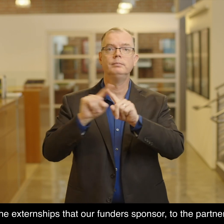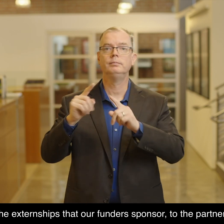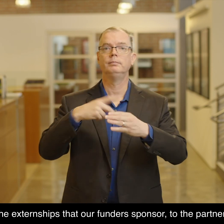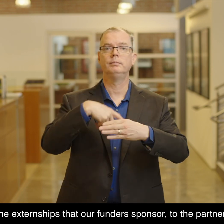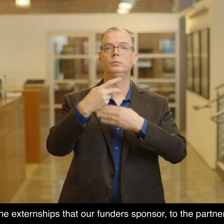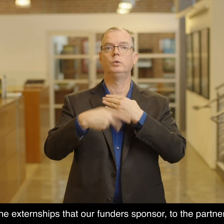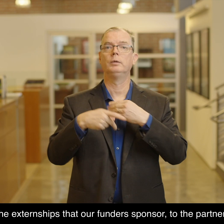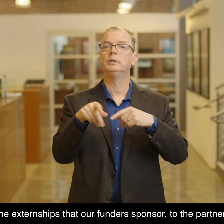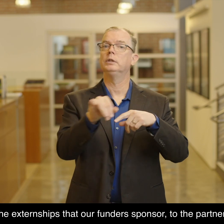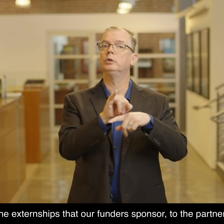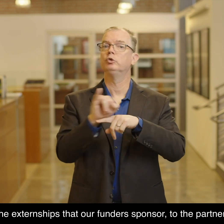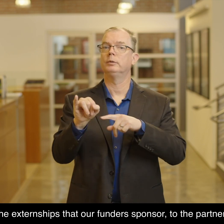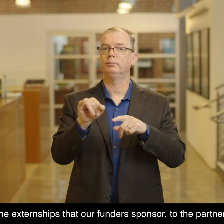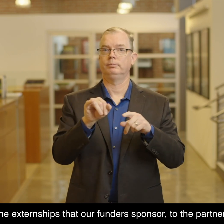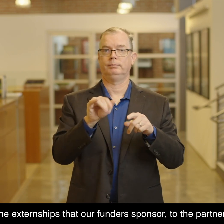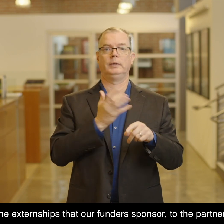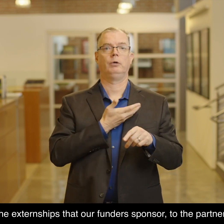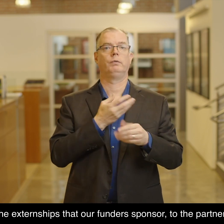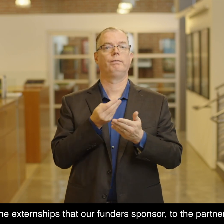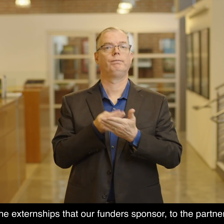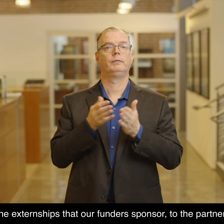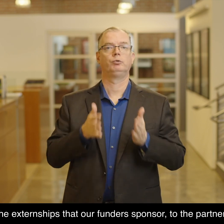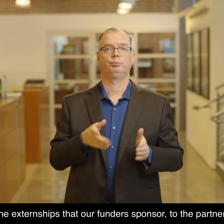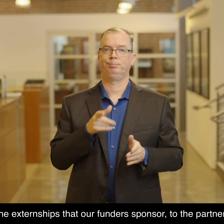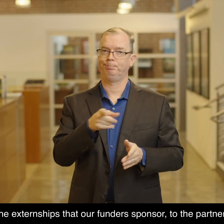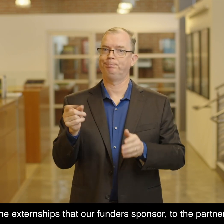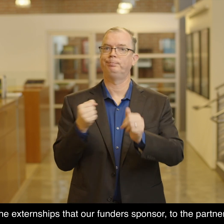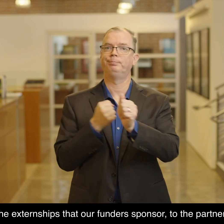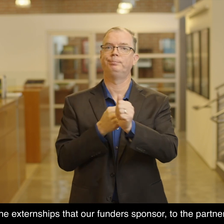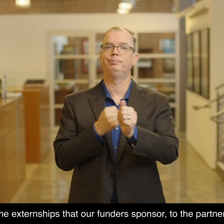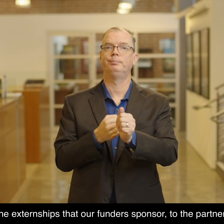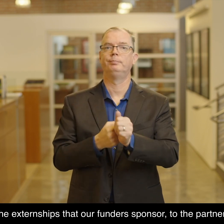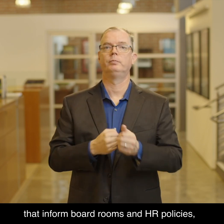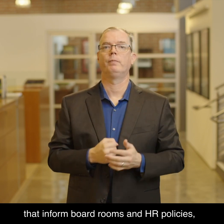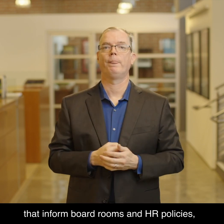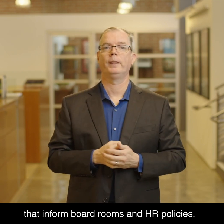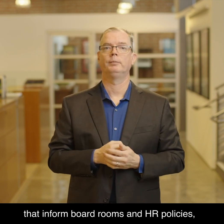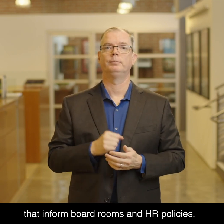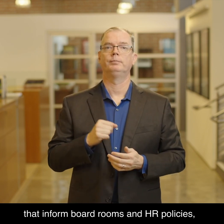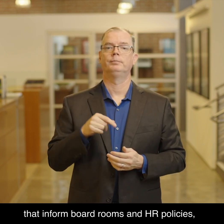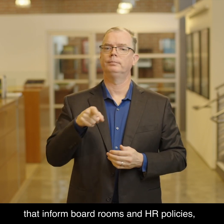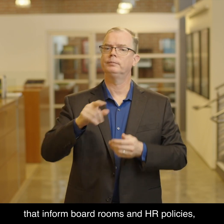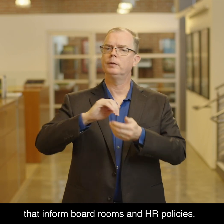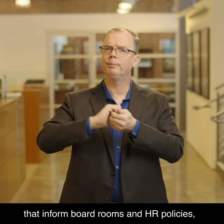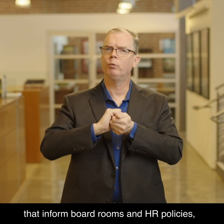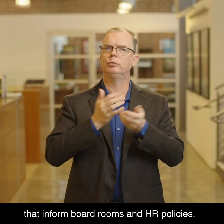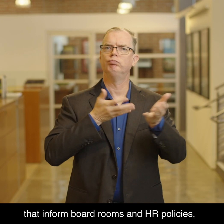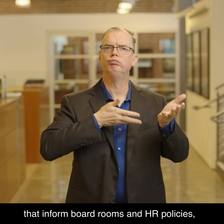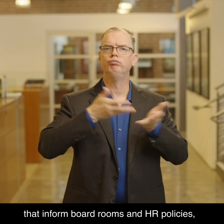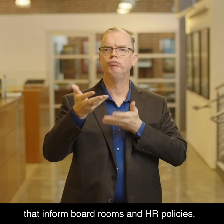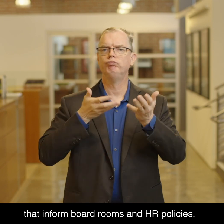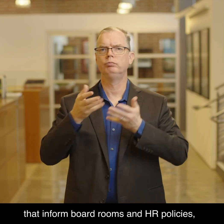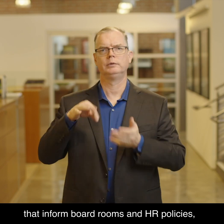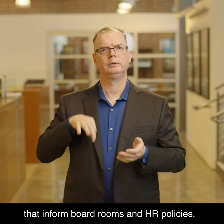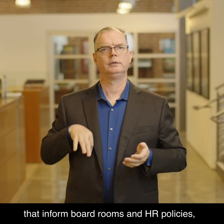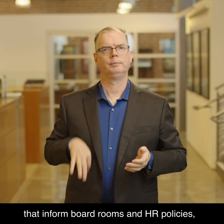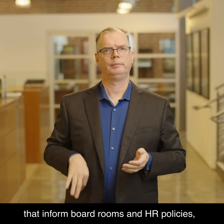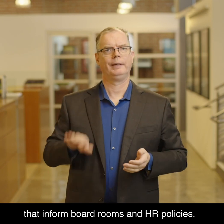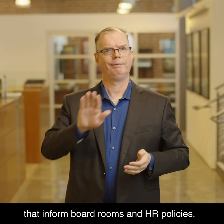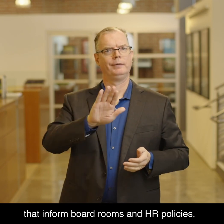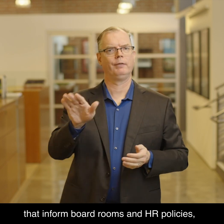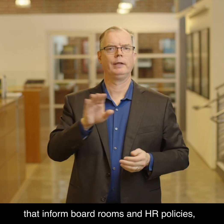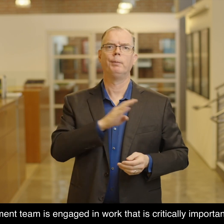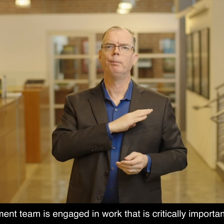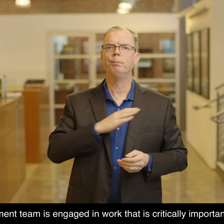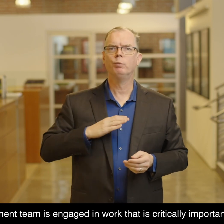From the externships that our funders sponsor to the partnerships that inform boardrooms and HR